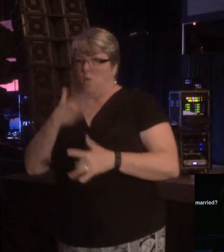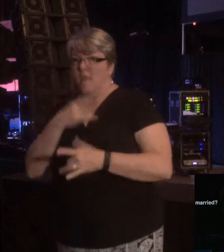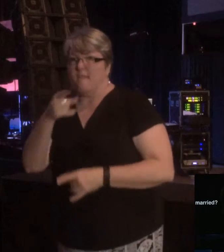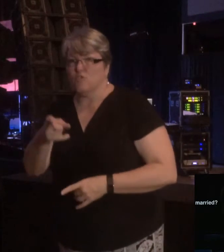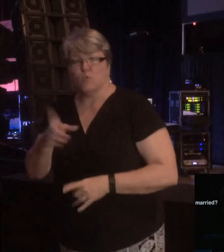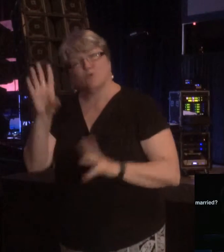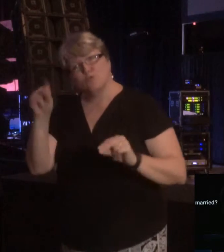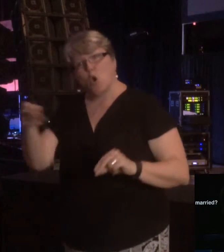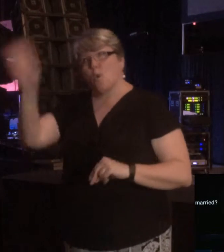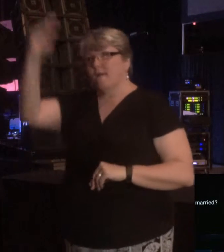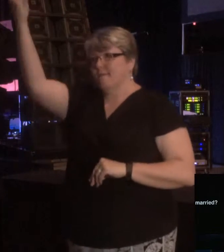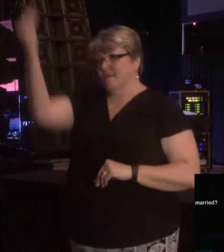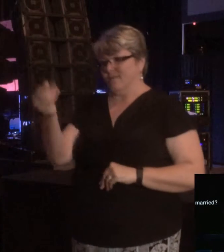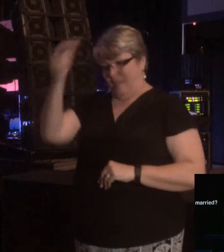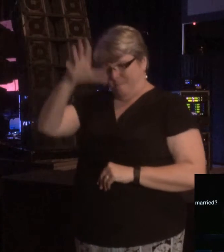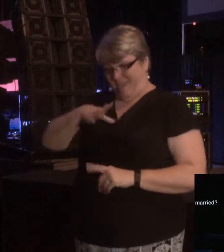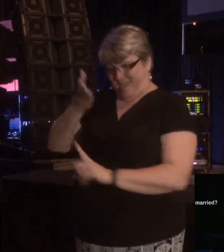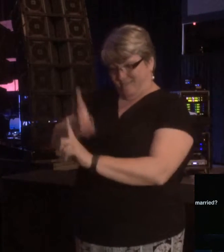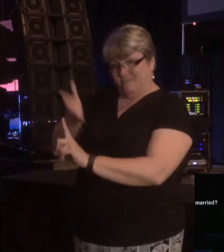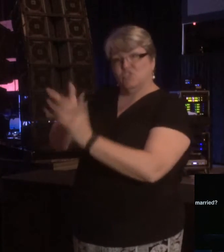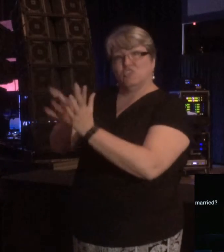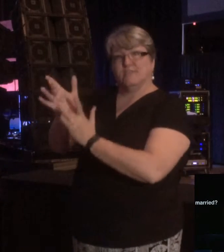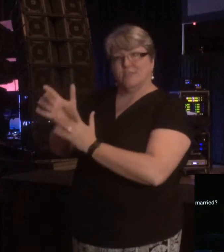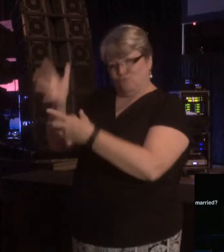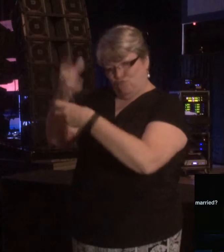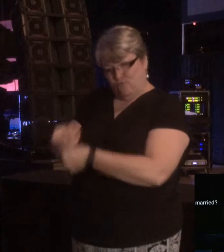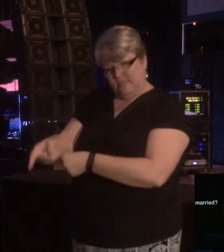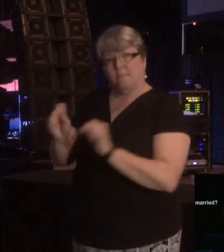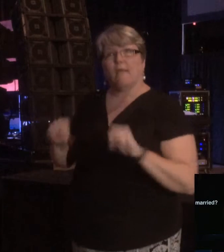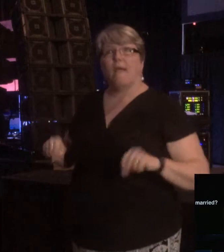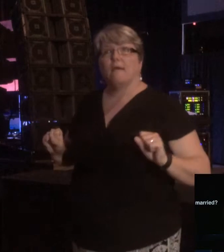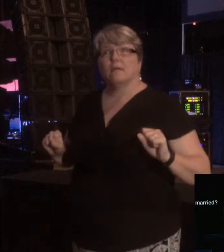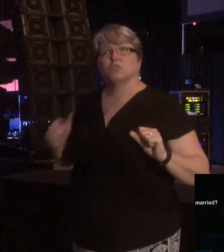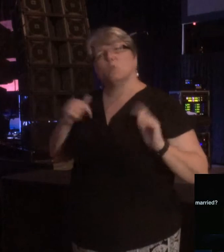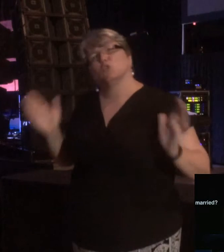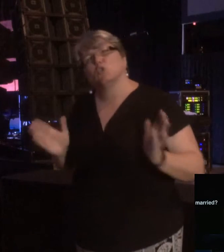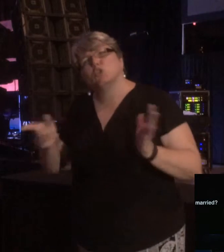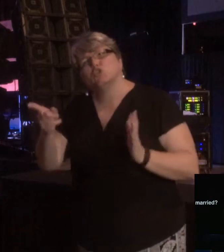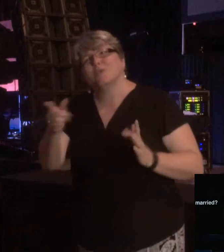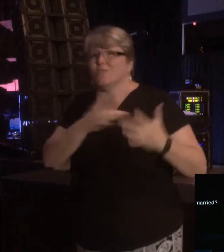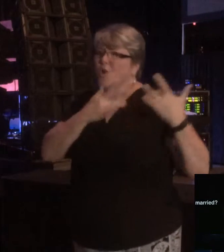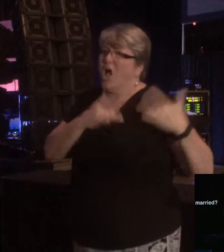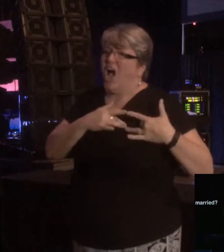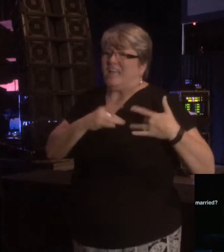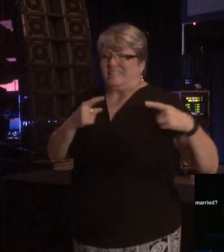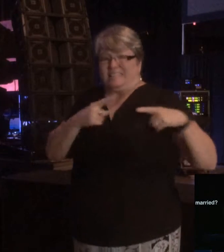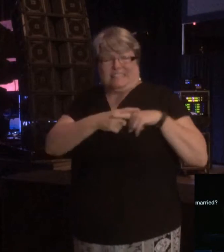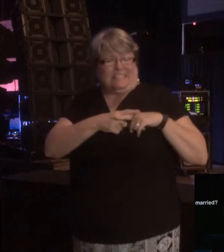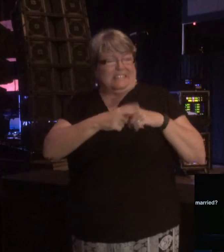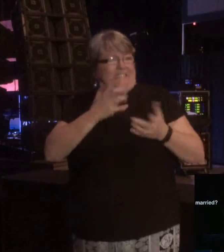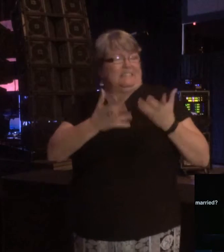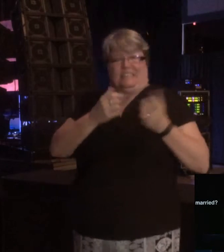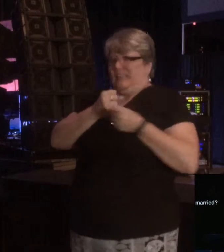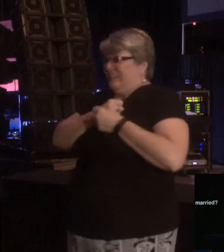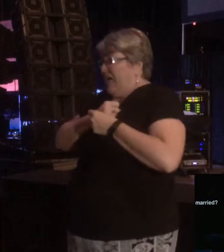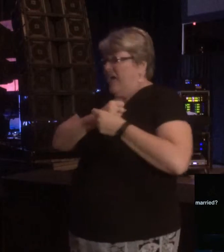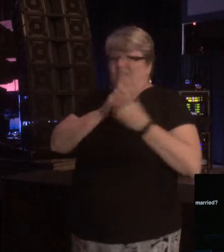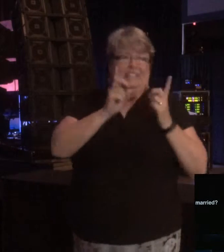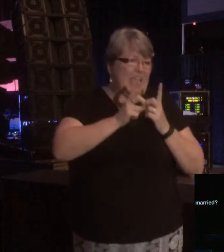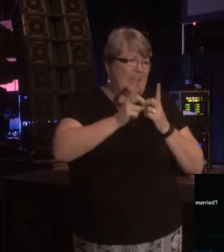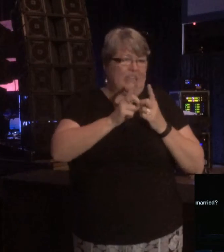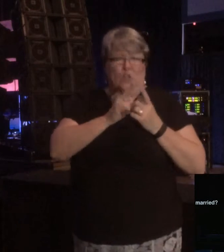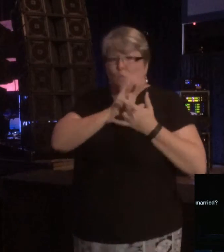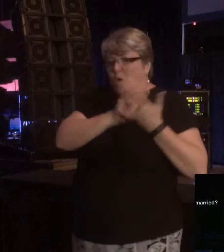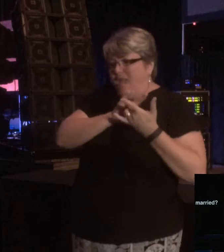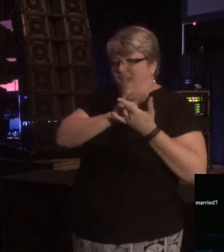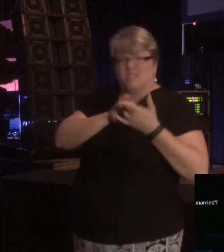is no tomorrow at the car, and then you lean on the car for a while, and then you just spend more time at the car, and then you kiss, and then you spend more time at the car, and you're just like, this is